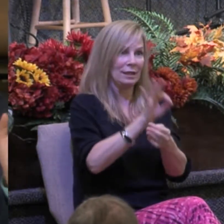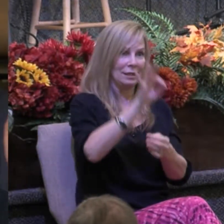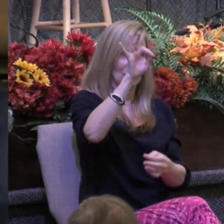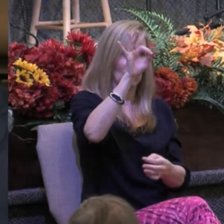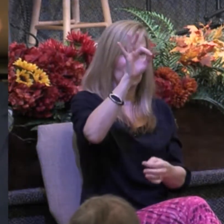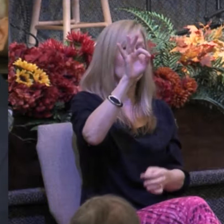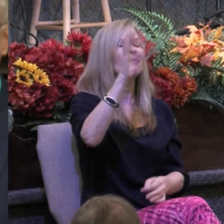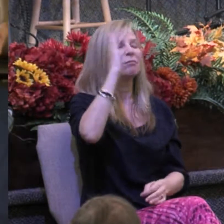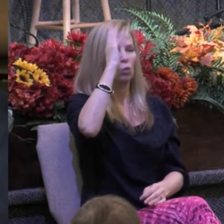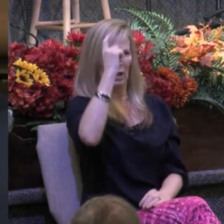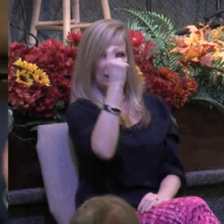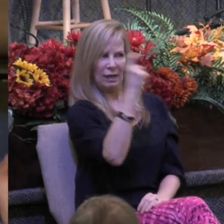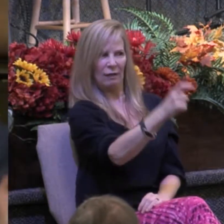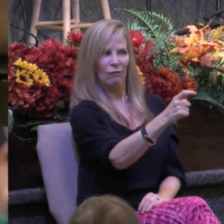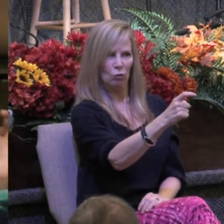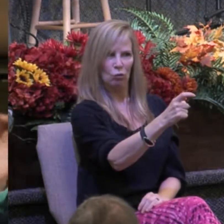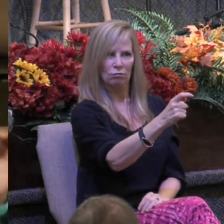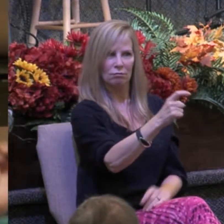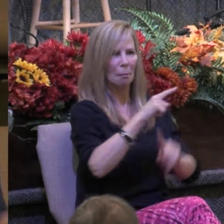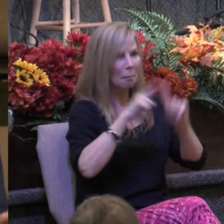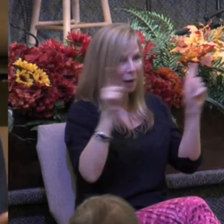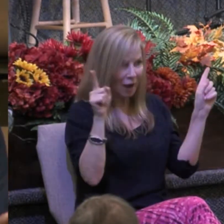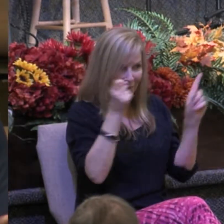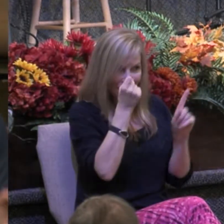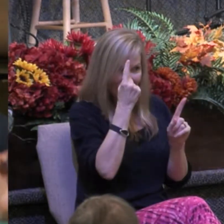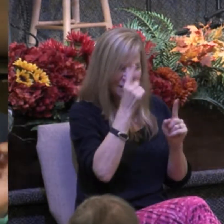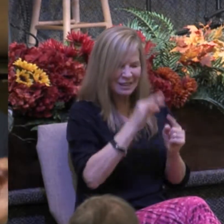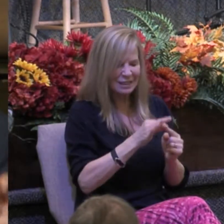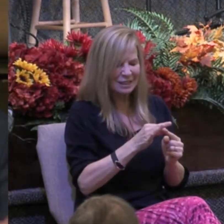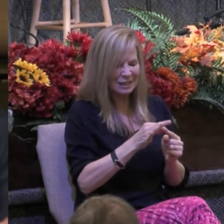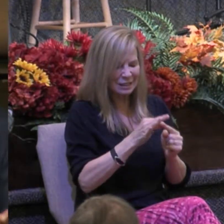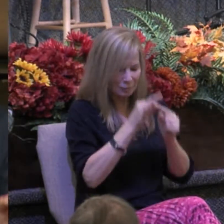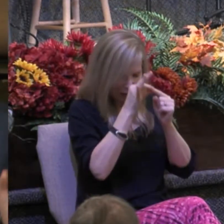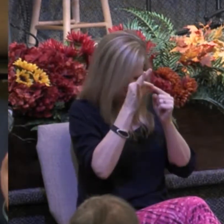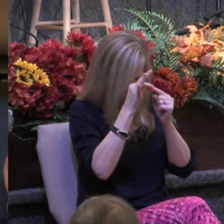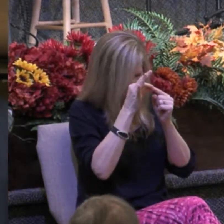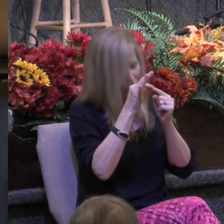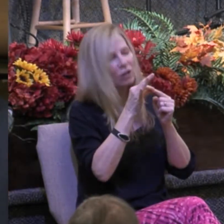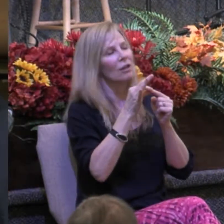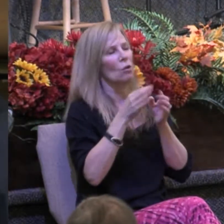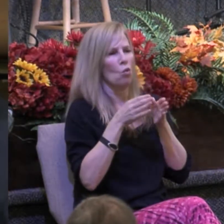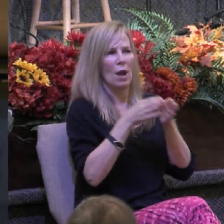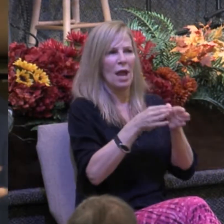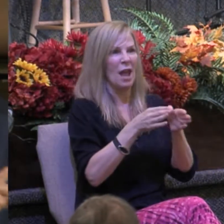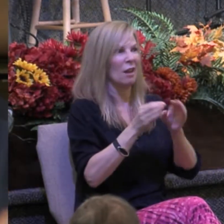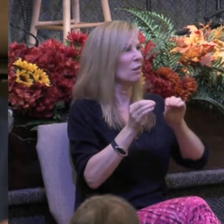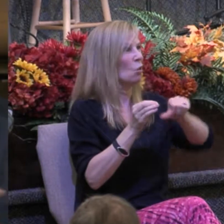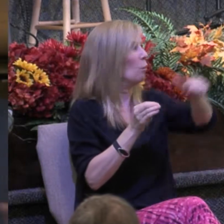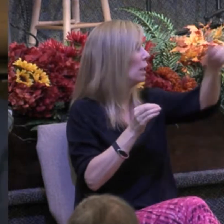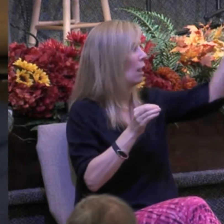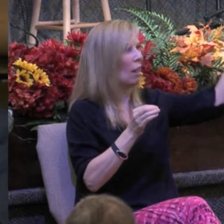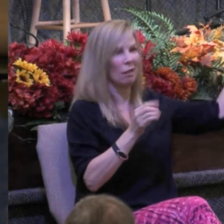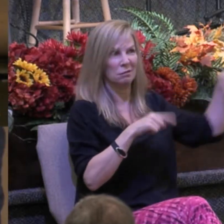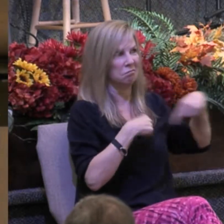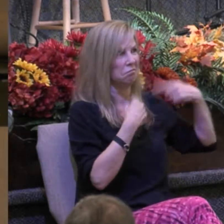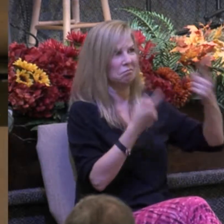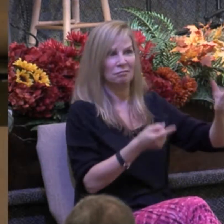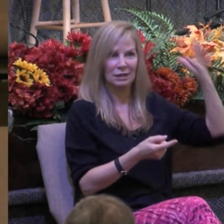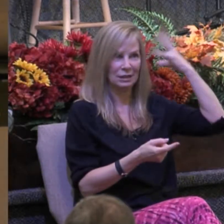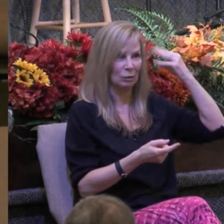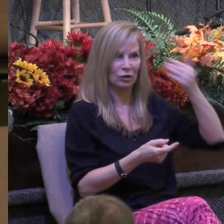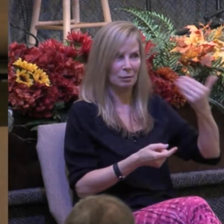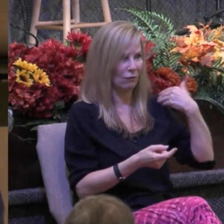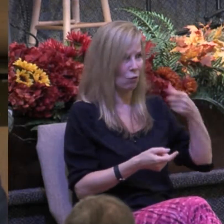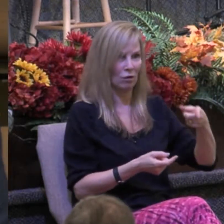to be given to them in a very unique and special sense that no one else up to that point